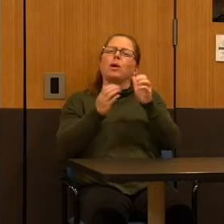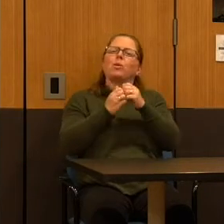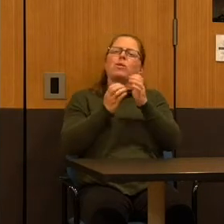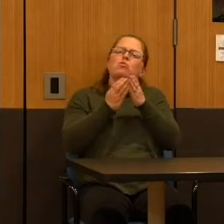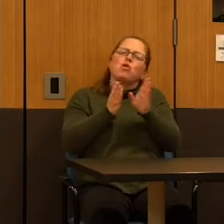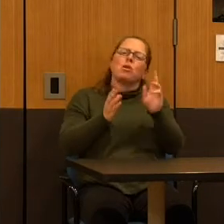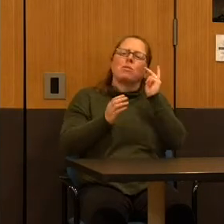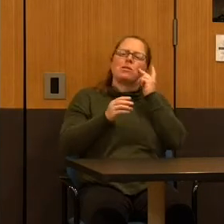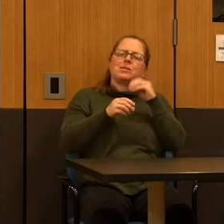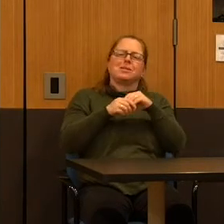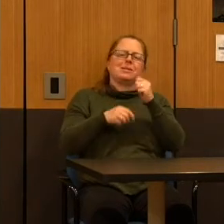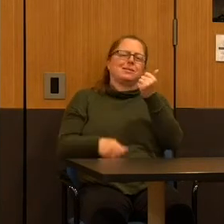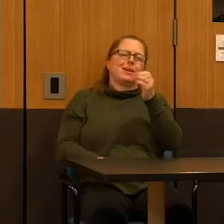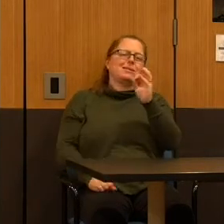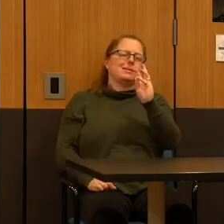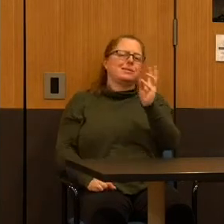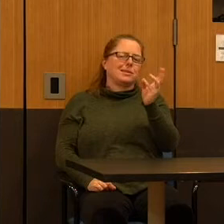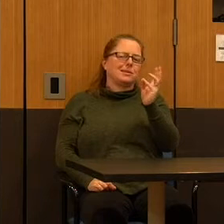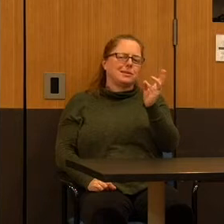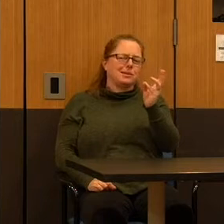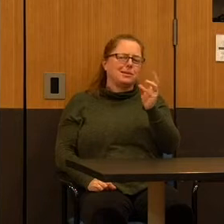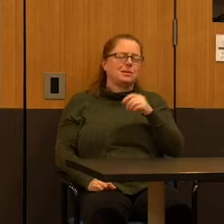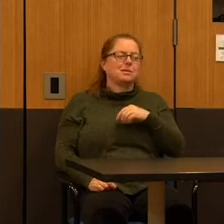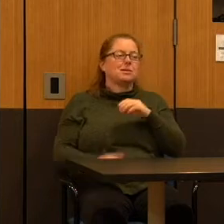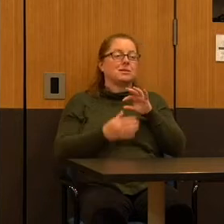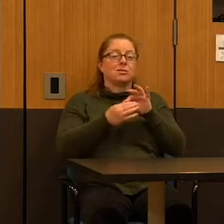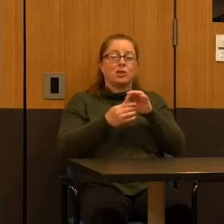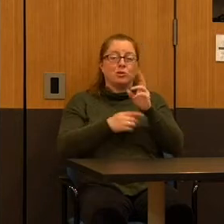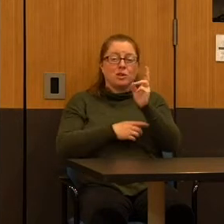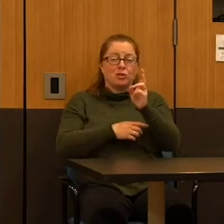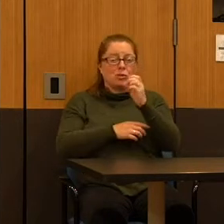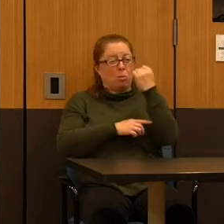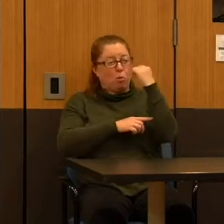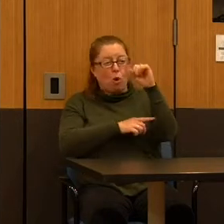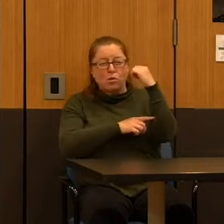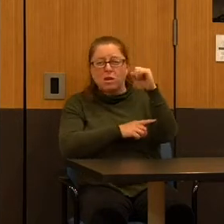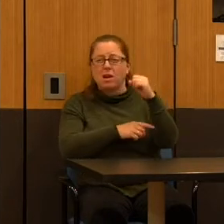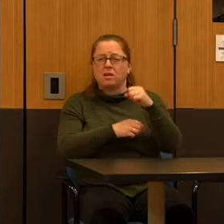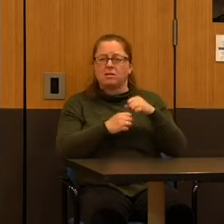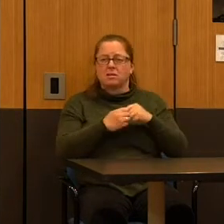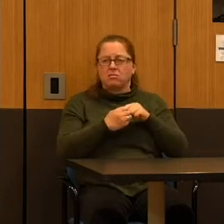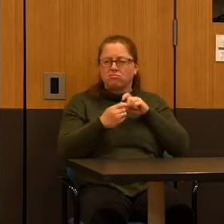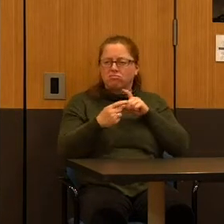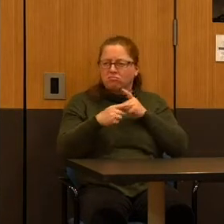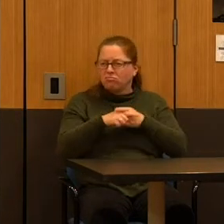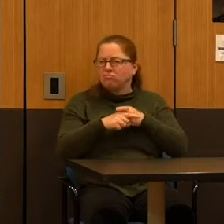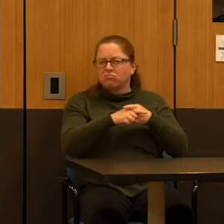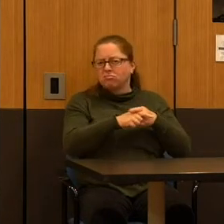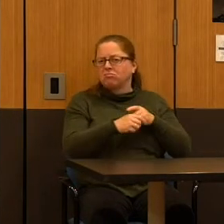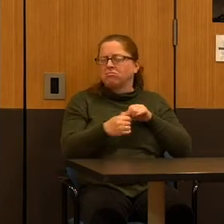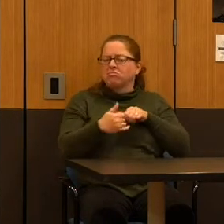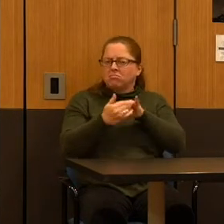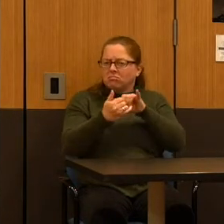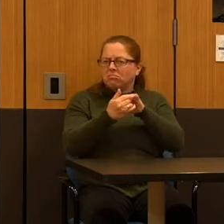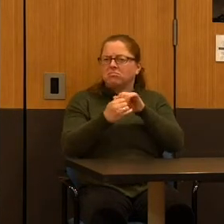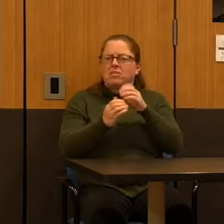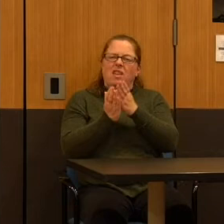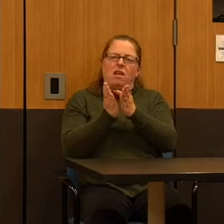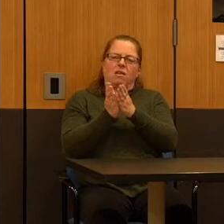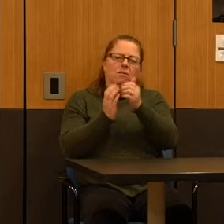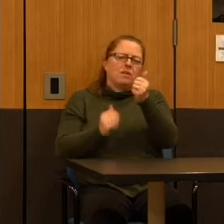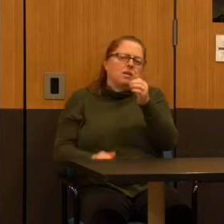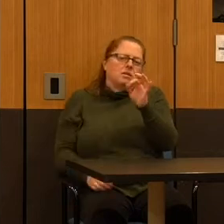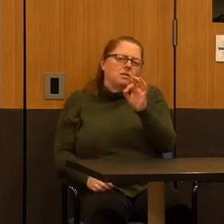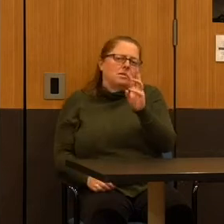and specifically with the history of protests and conflicts at the end of the 1960s. So one particular story that